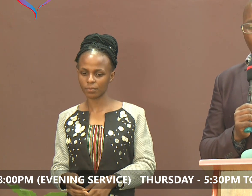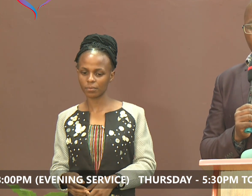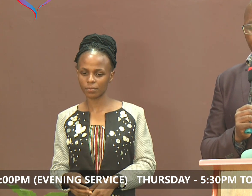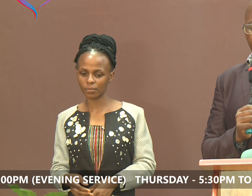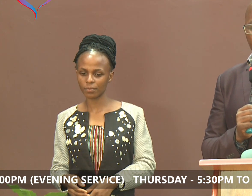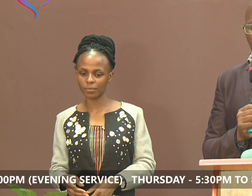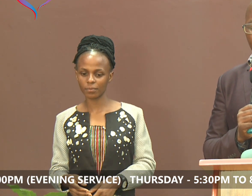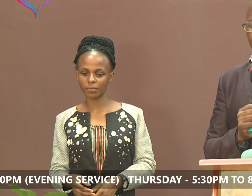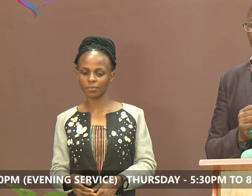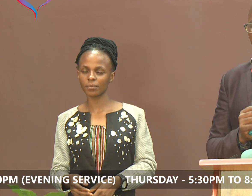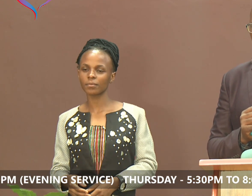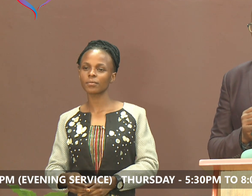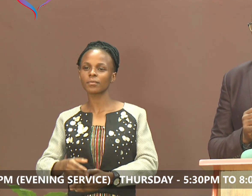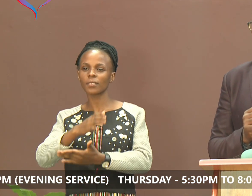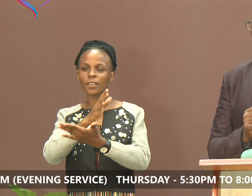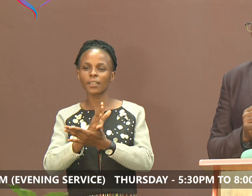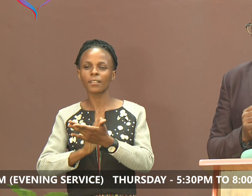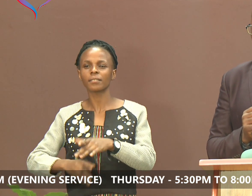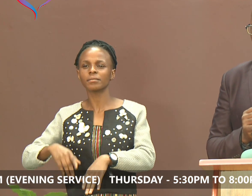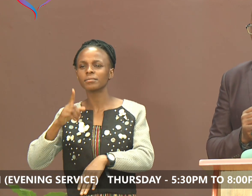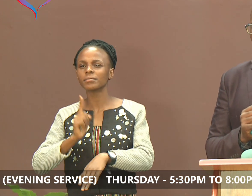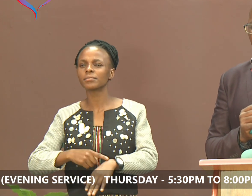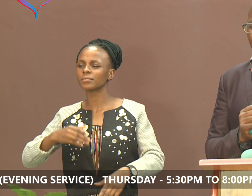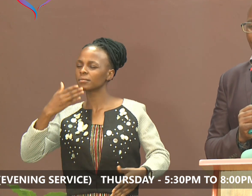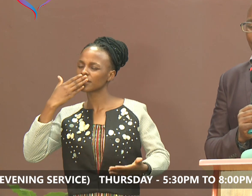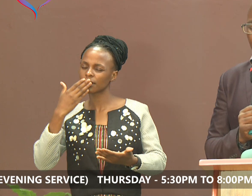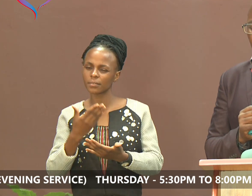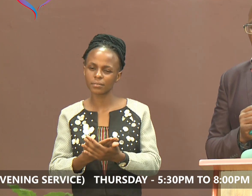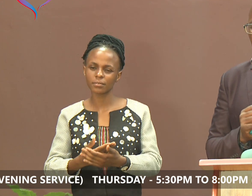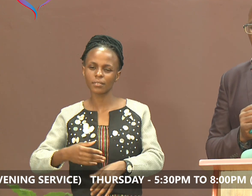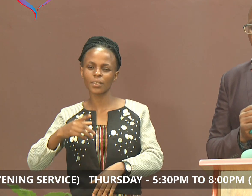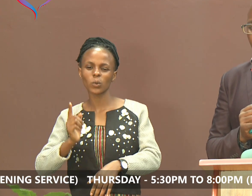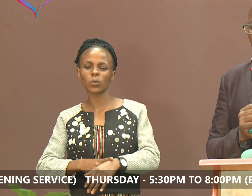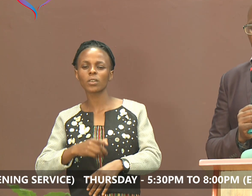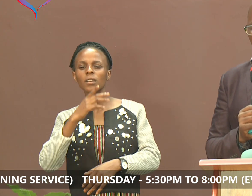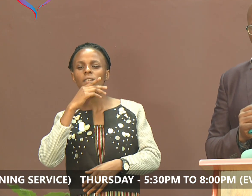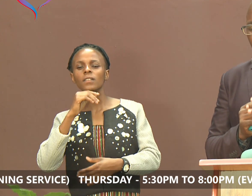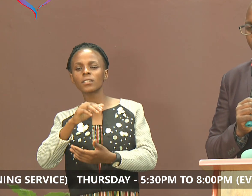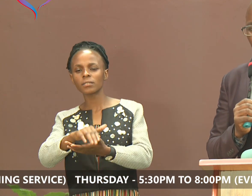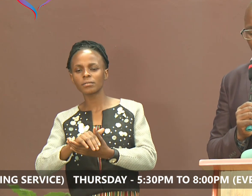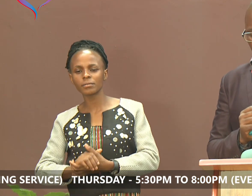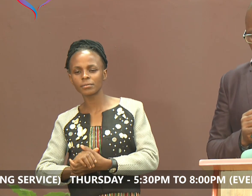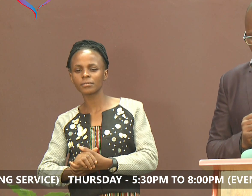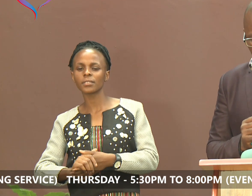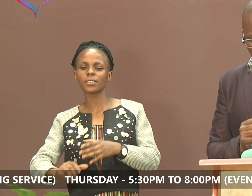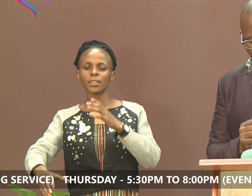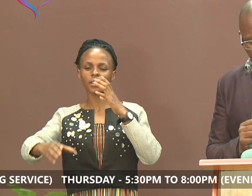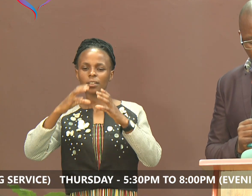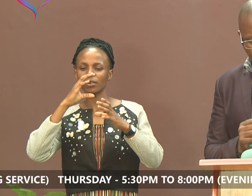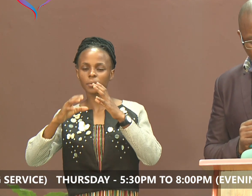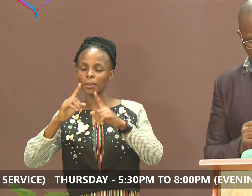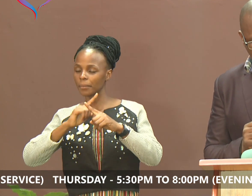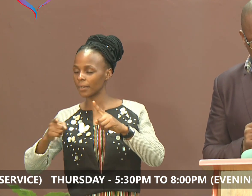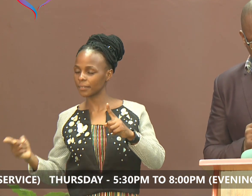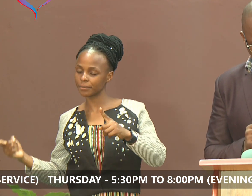or a wife communicates or you be on social media, but the intention is to learn. It is very okay.